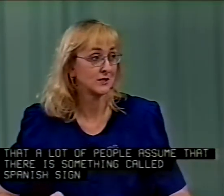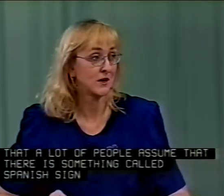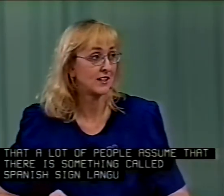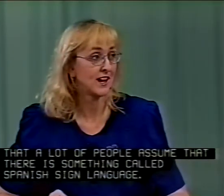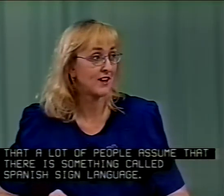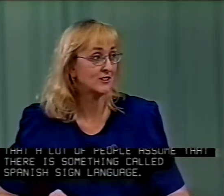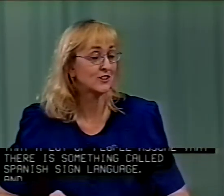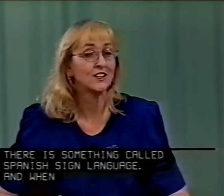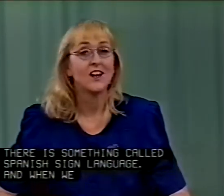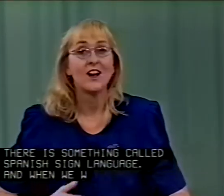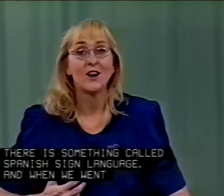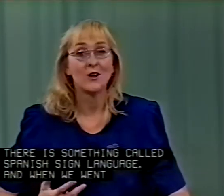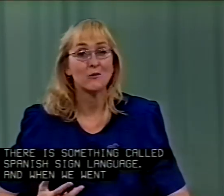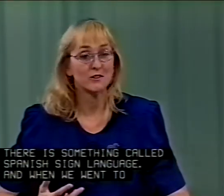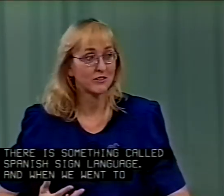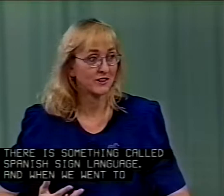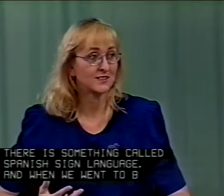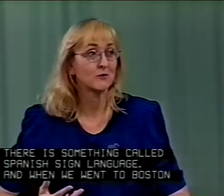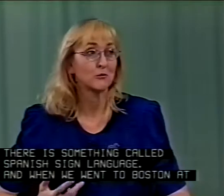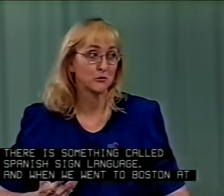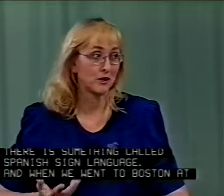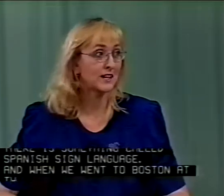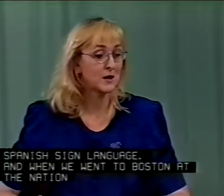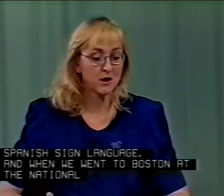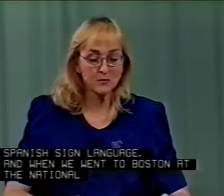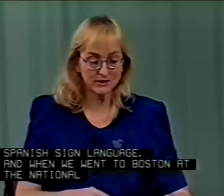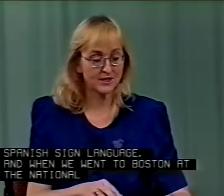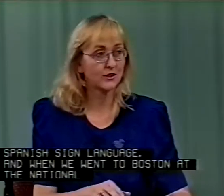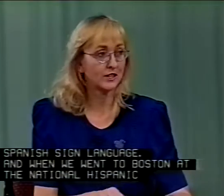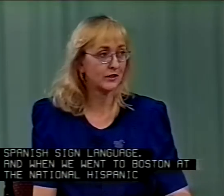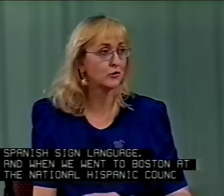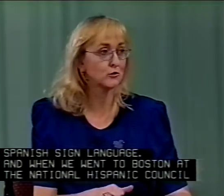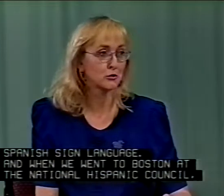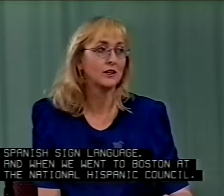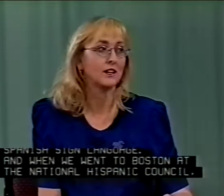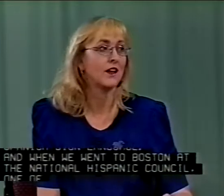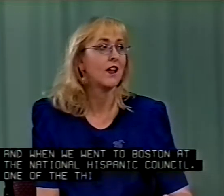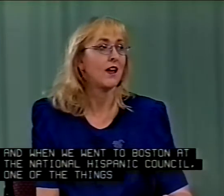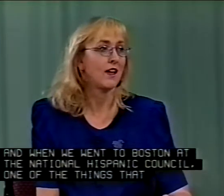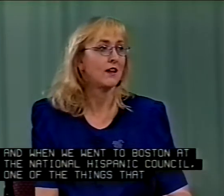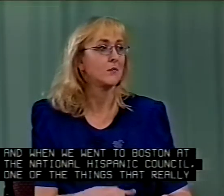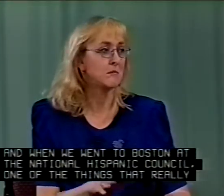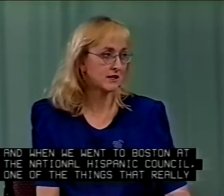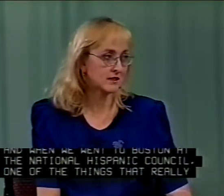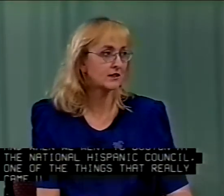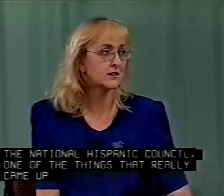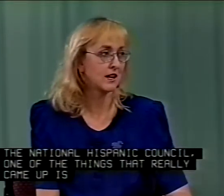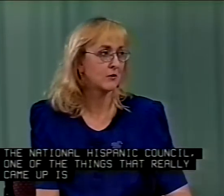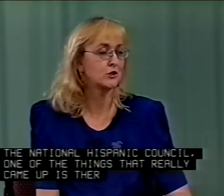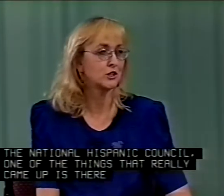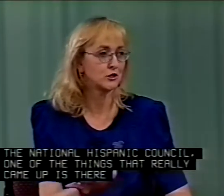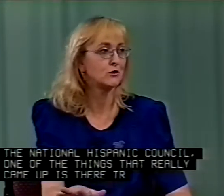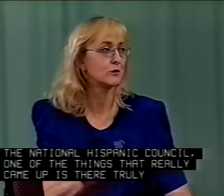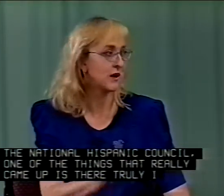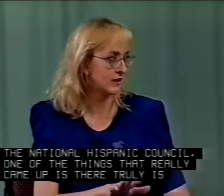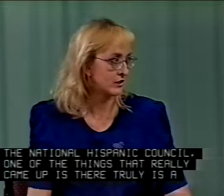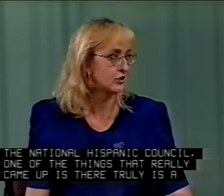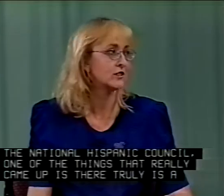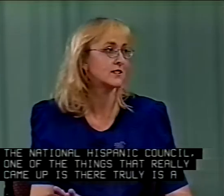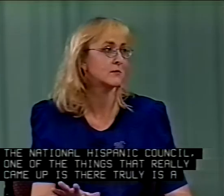Hispanic Council, one of the things that really came up is there is truly a Mexican Sign Language as used by the indigenous